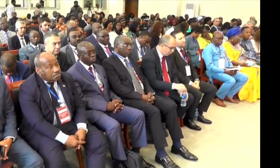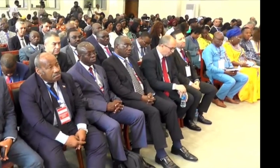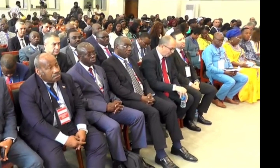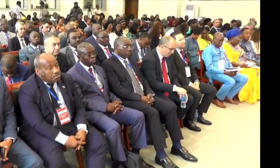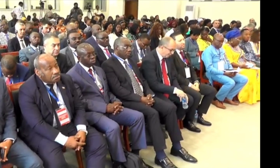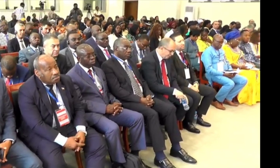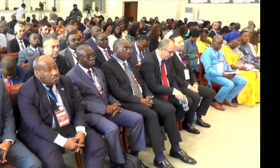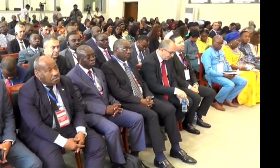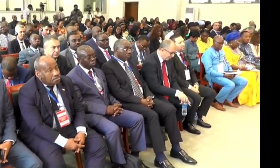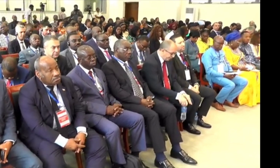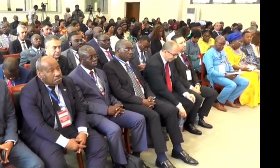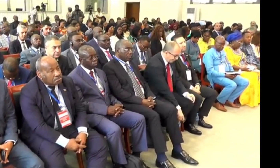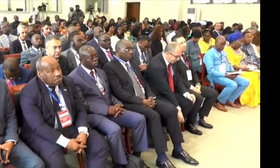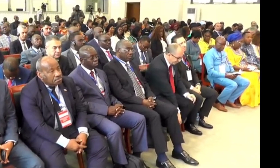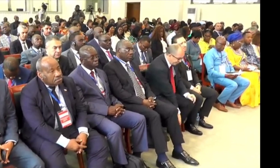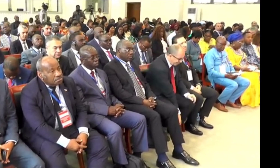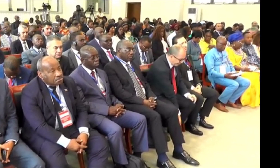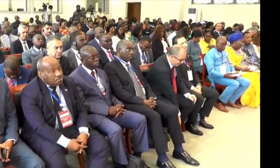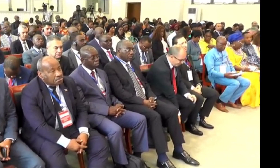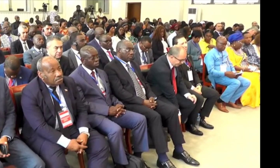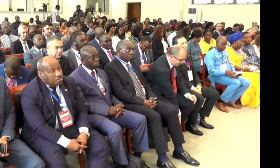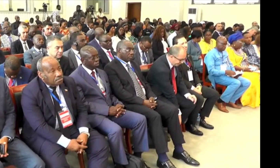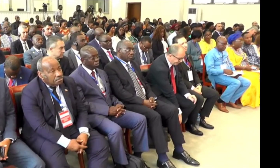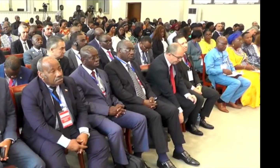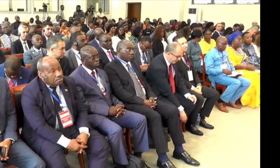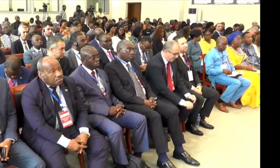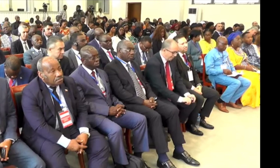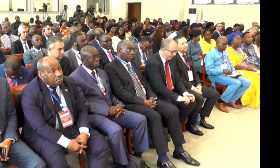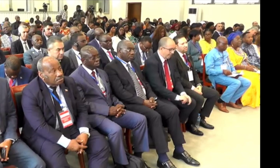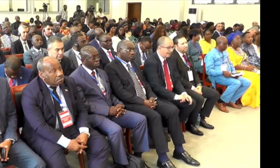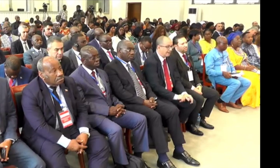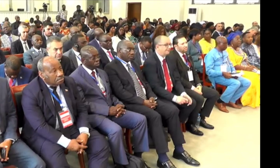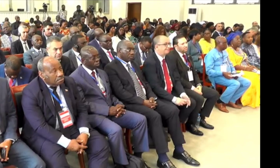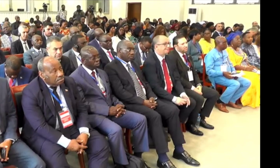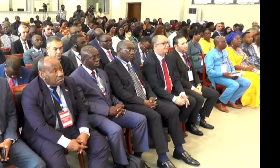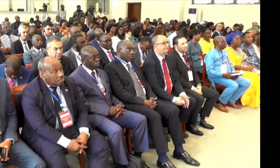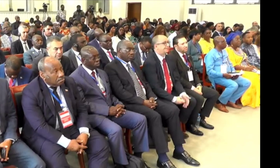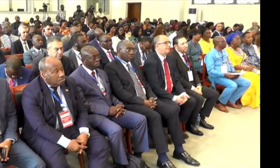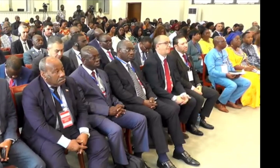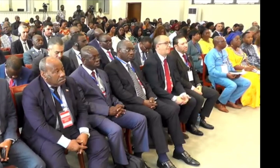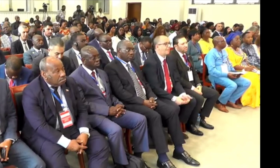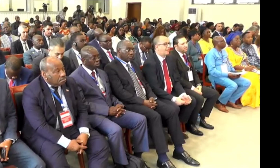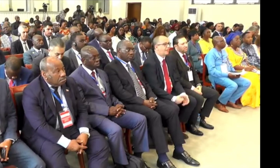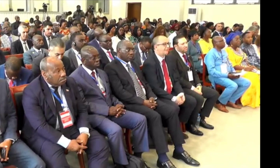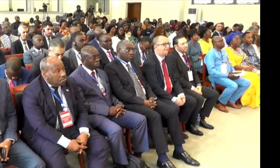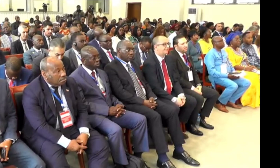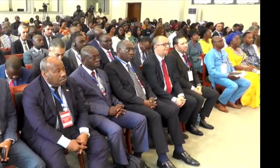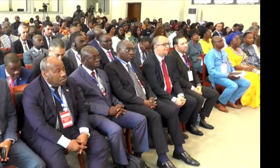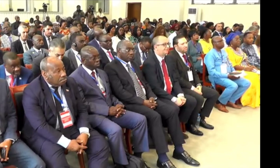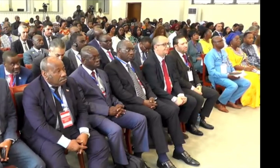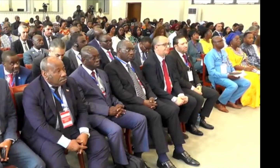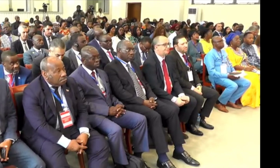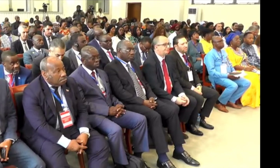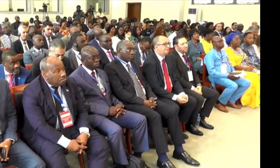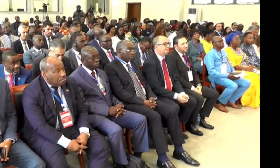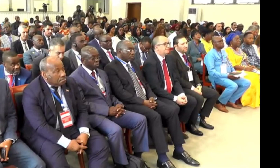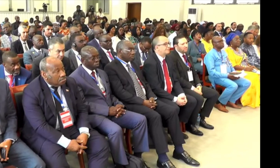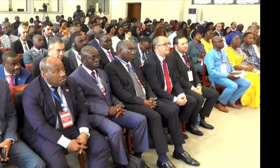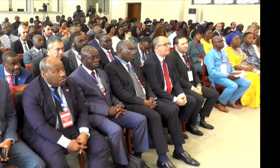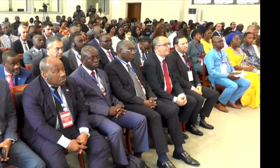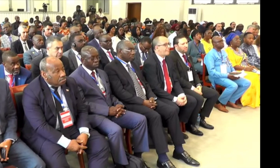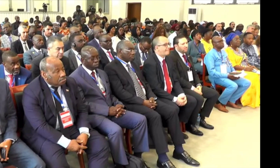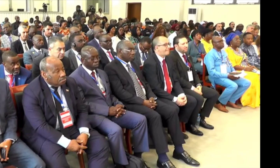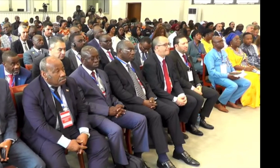Cabinet of the President, 9th session, United Nations.